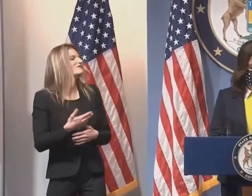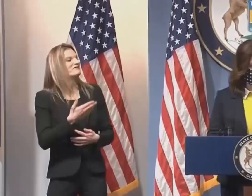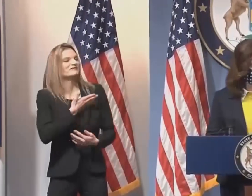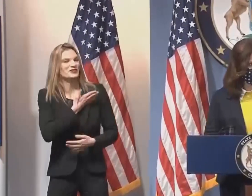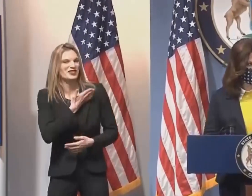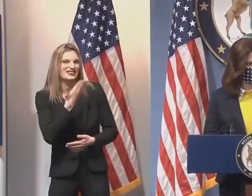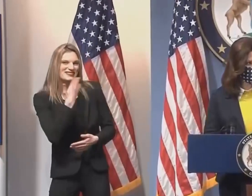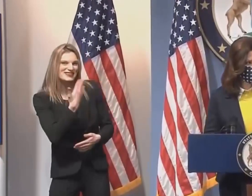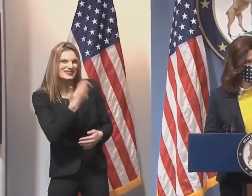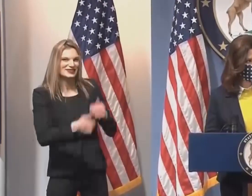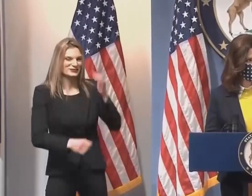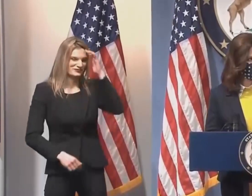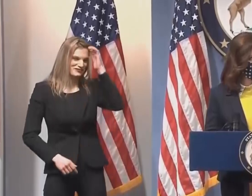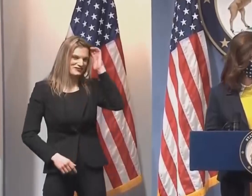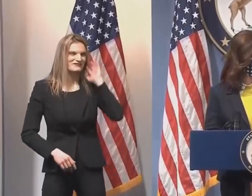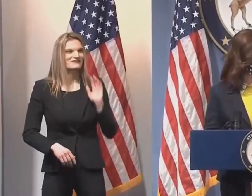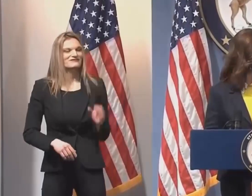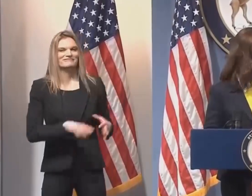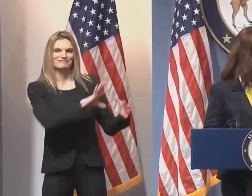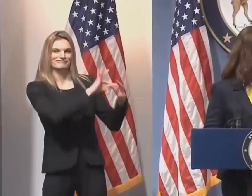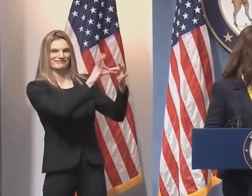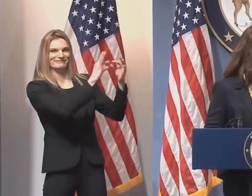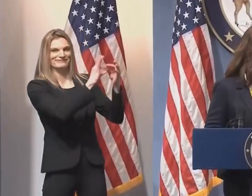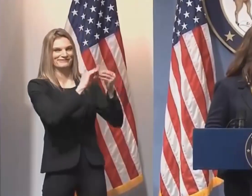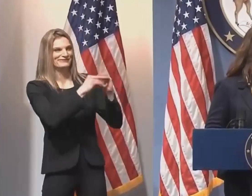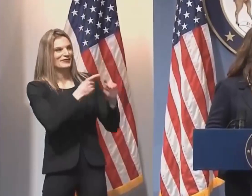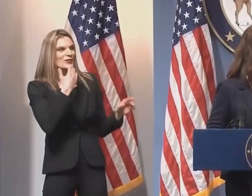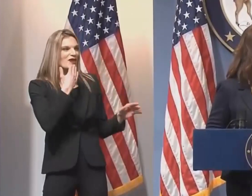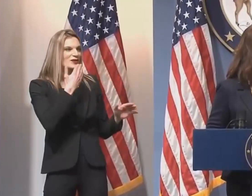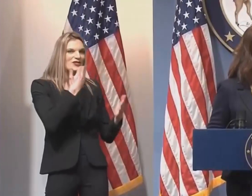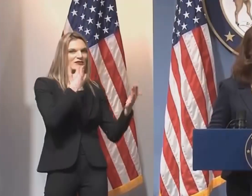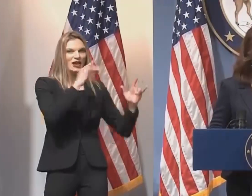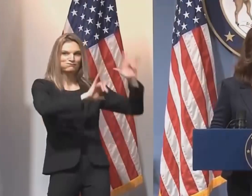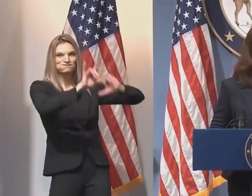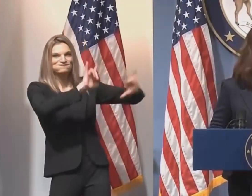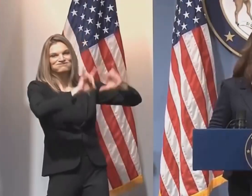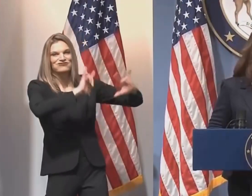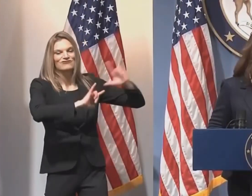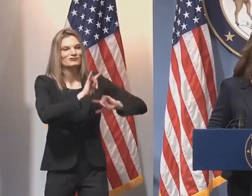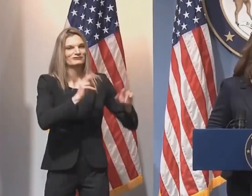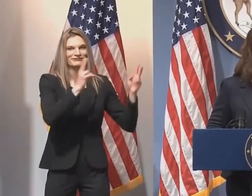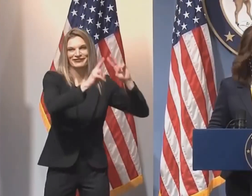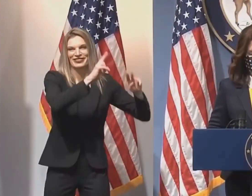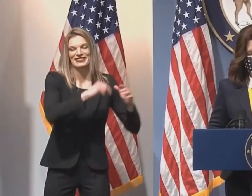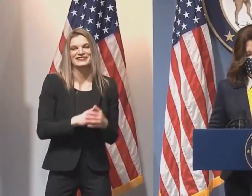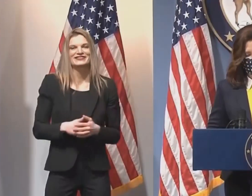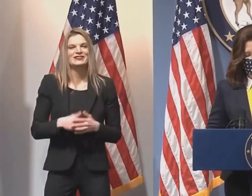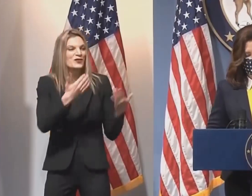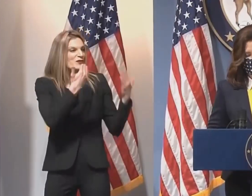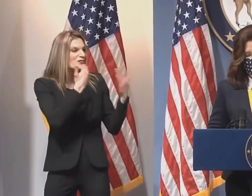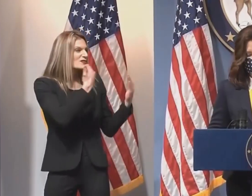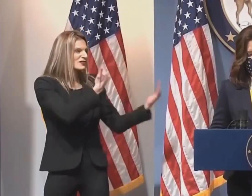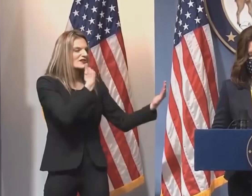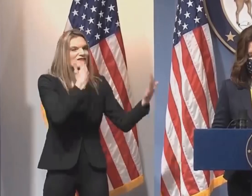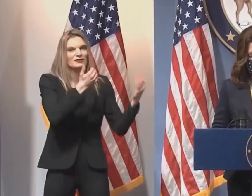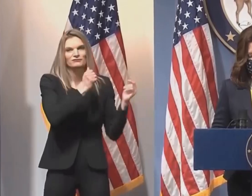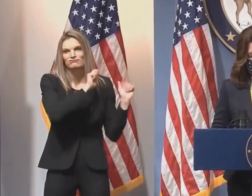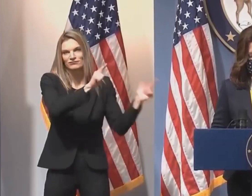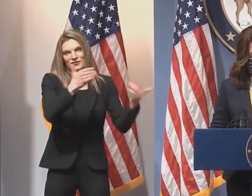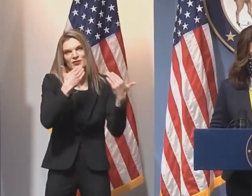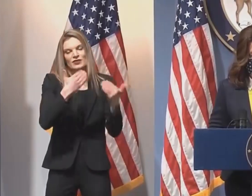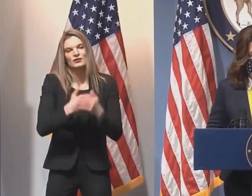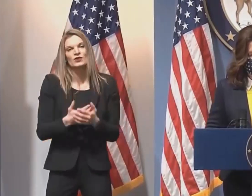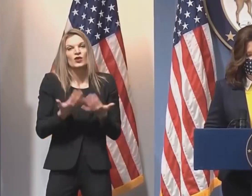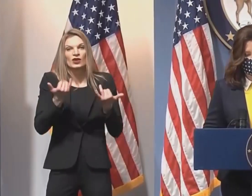right. Legend, thank you. Dr. K, Dr. J, Director Hertel. With that,